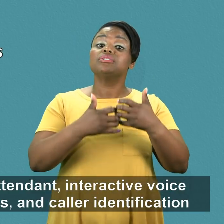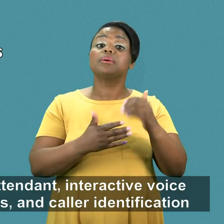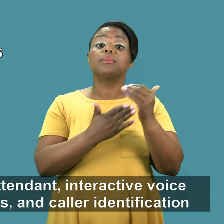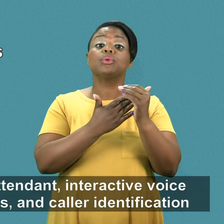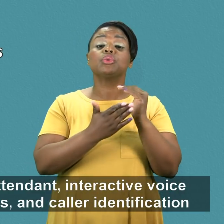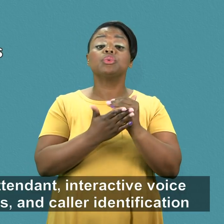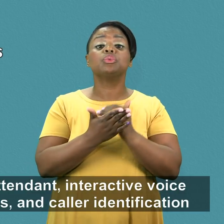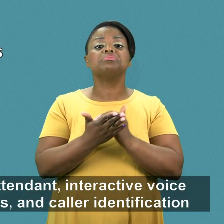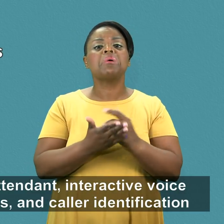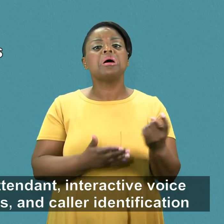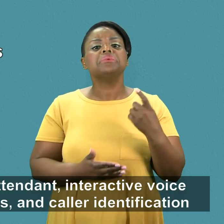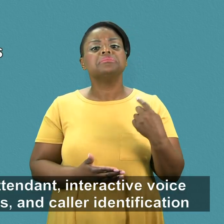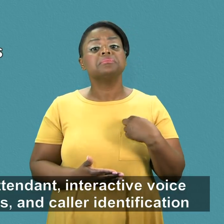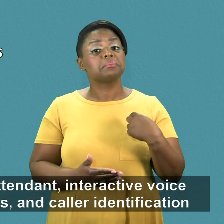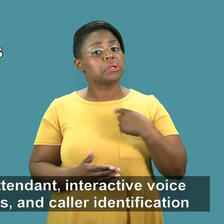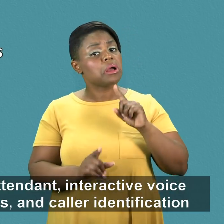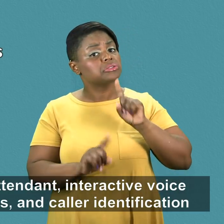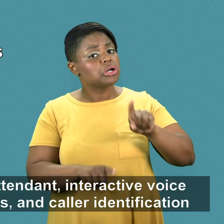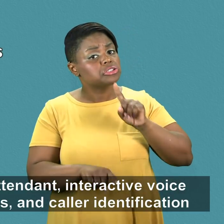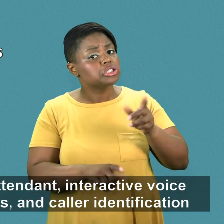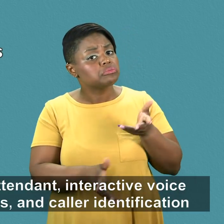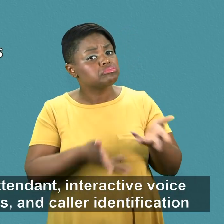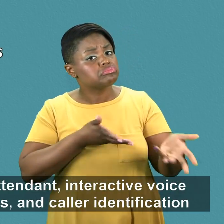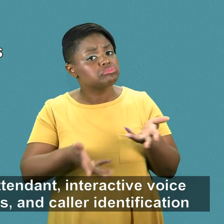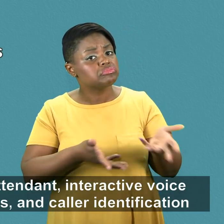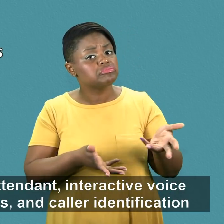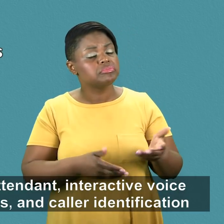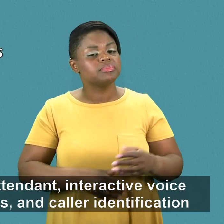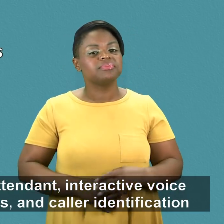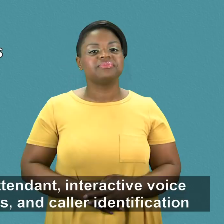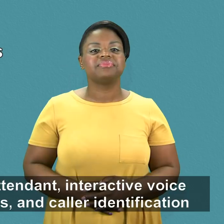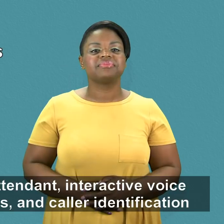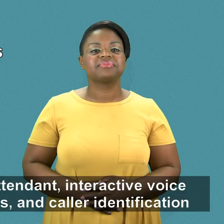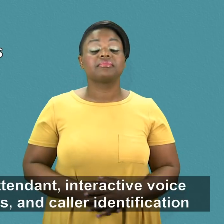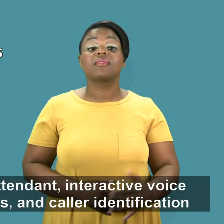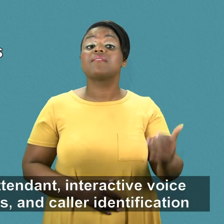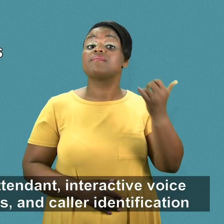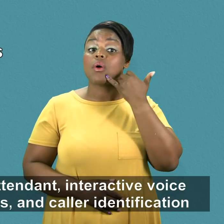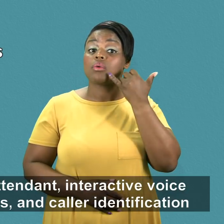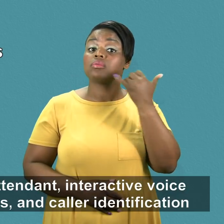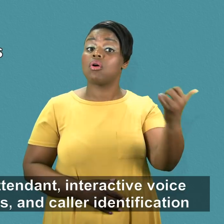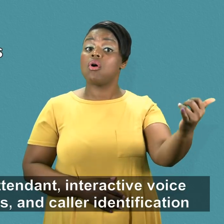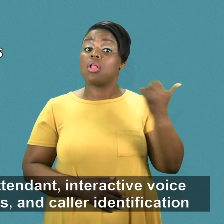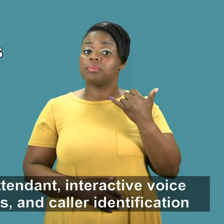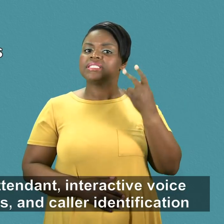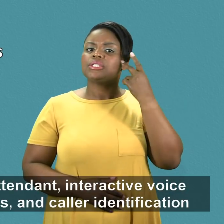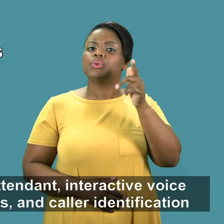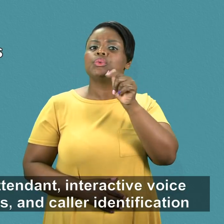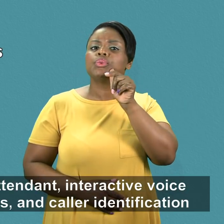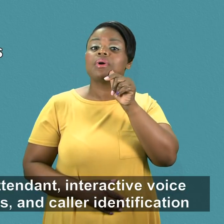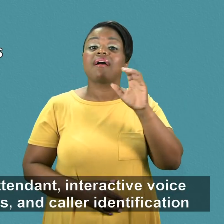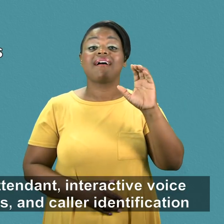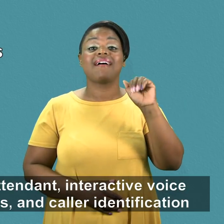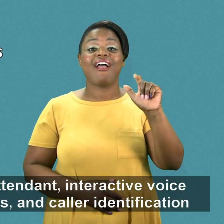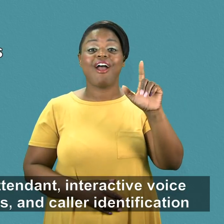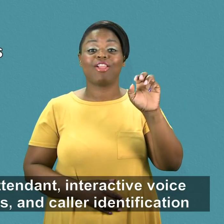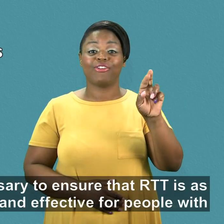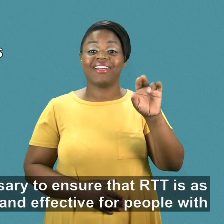interactive voice response systems, and caller identification features